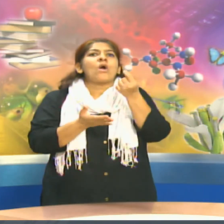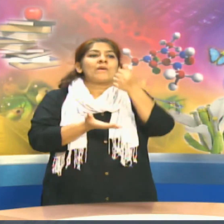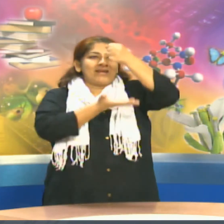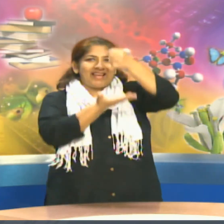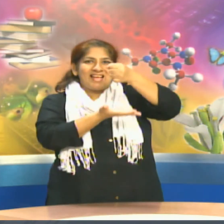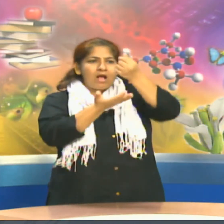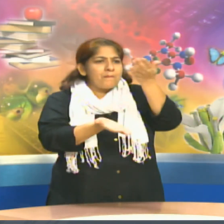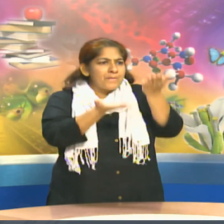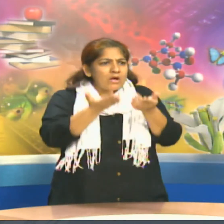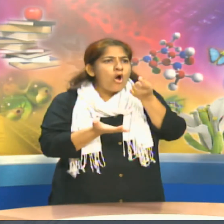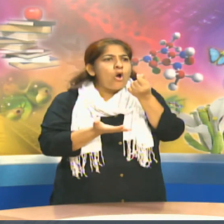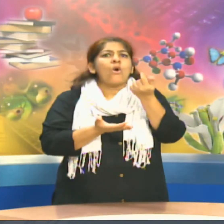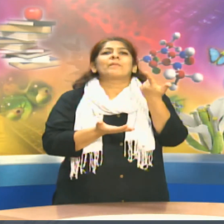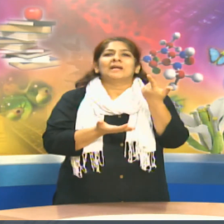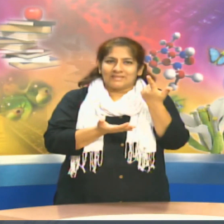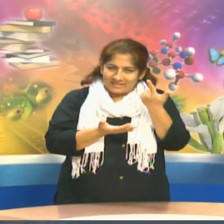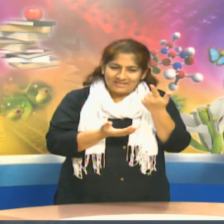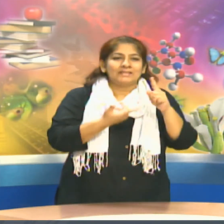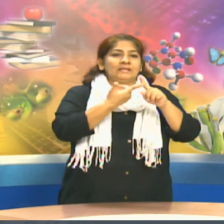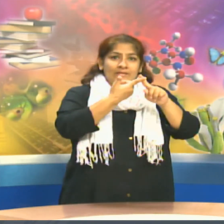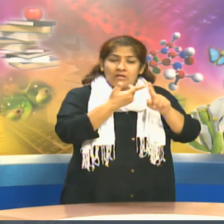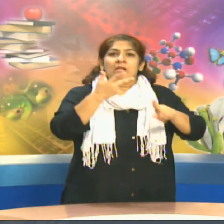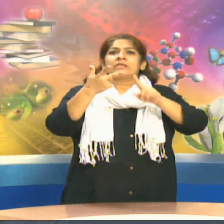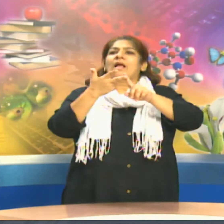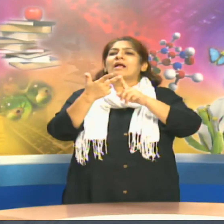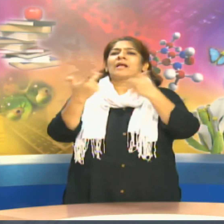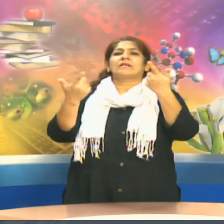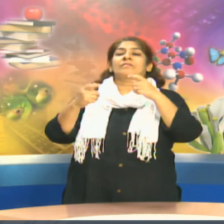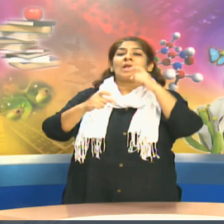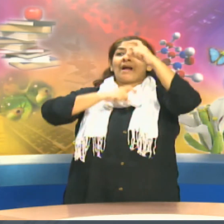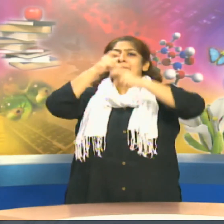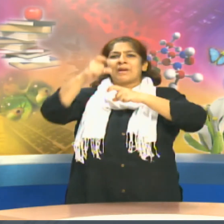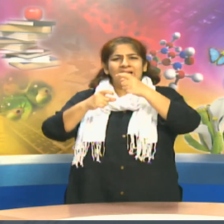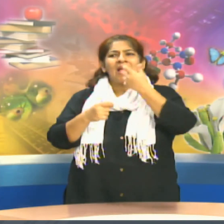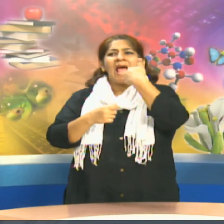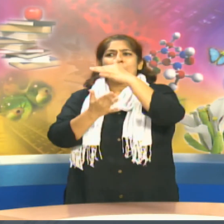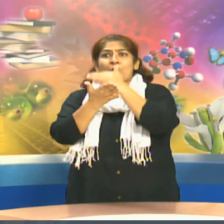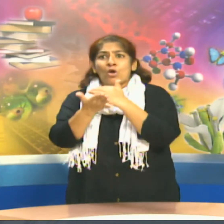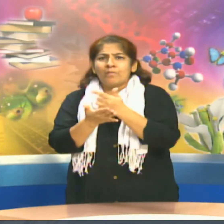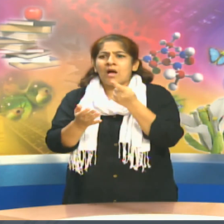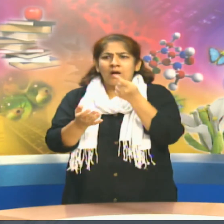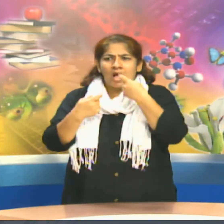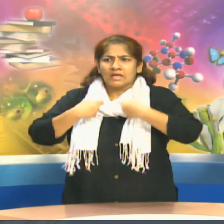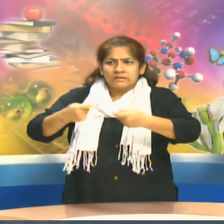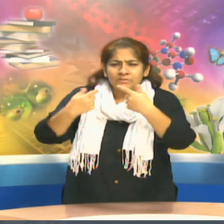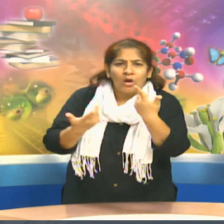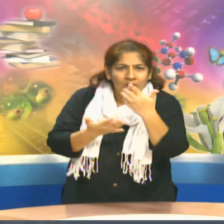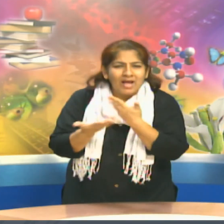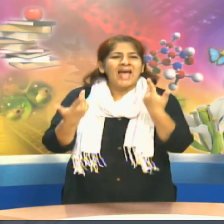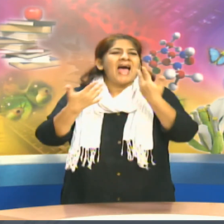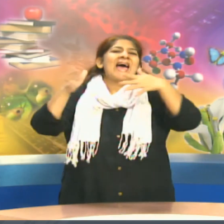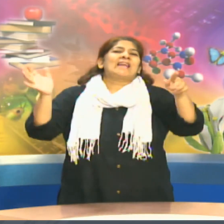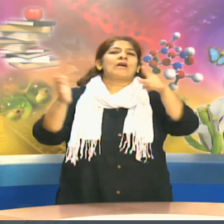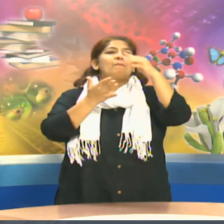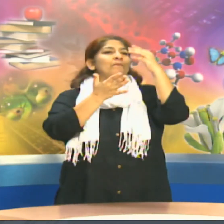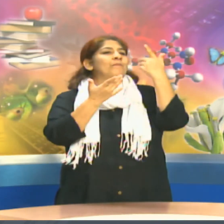expenditure, and the budget is allocated for a particular work. Like for any company there are different